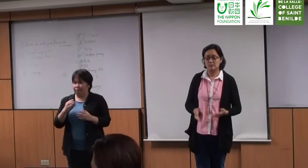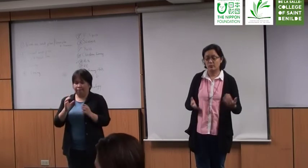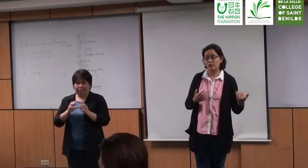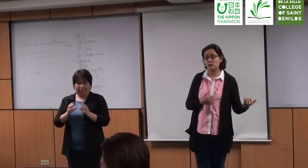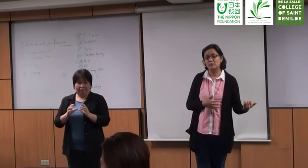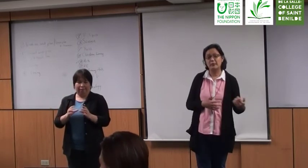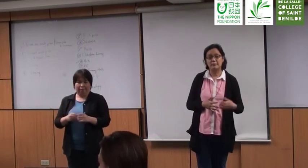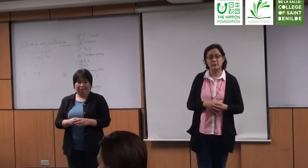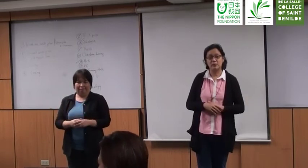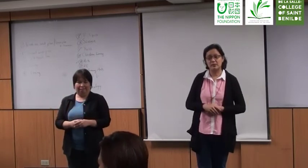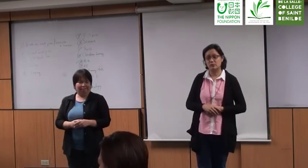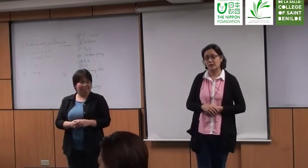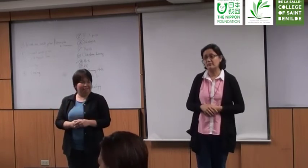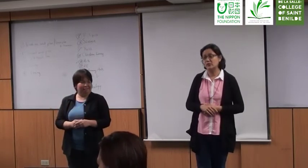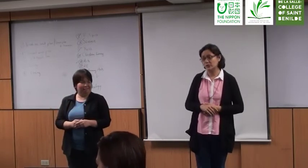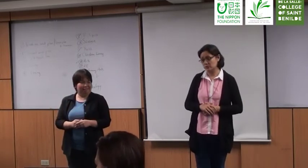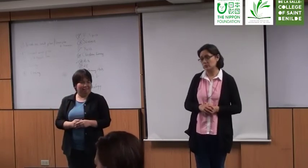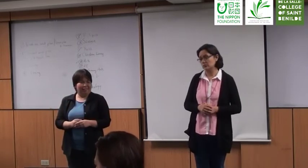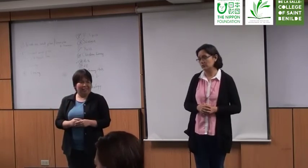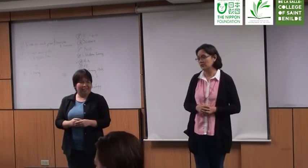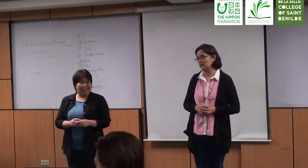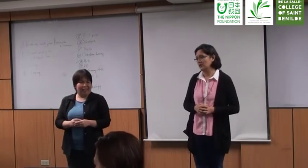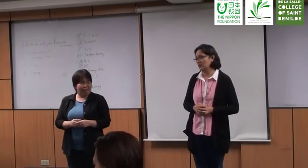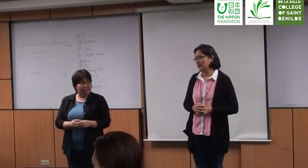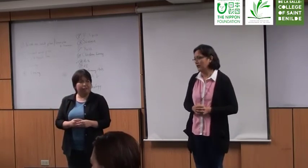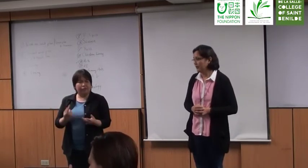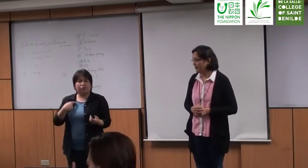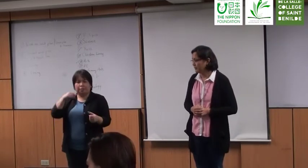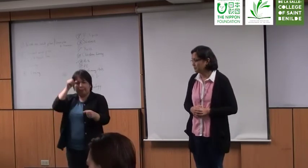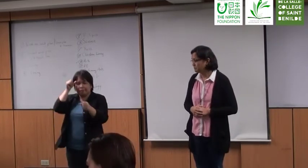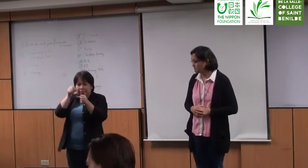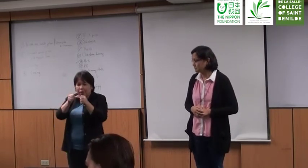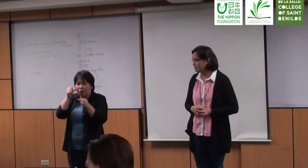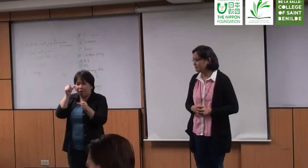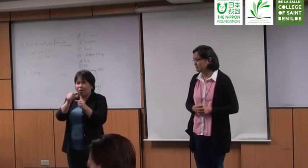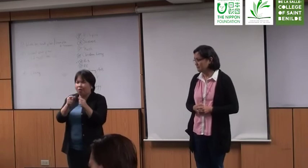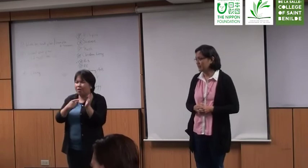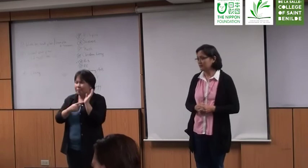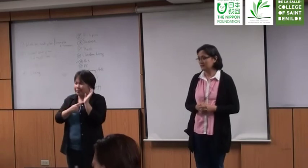Just as a way to remember what we have gone through.